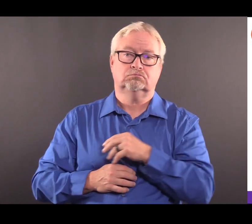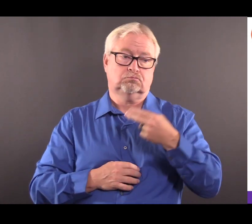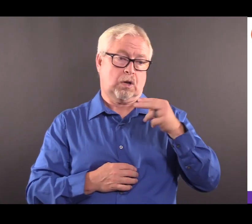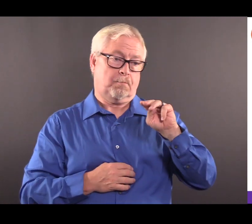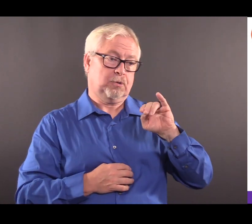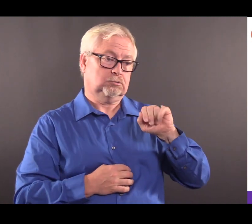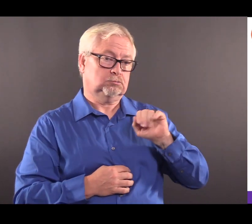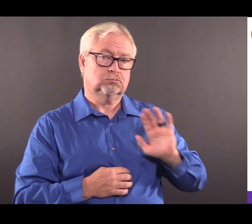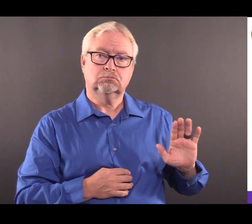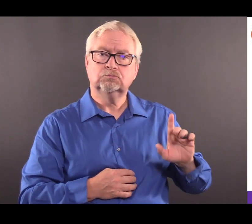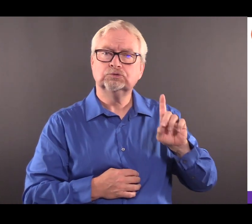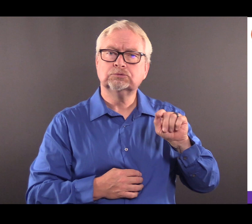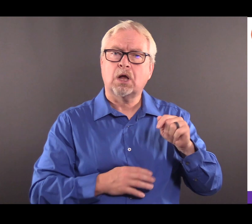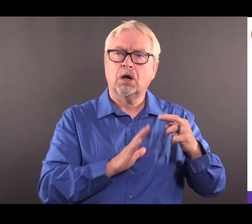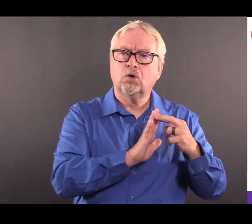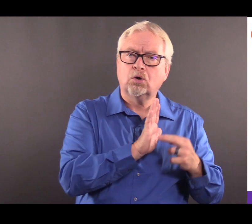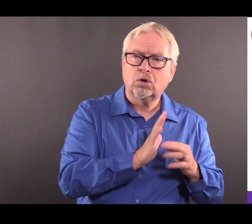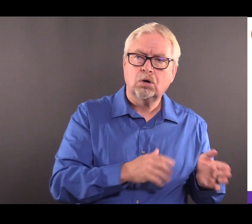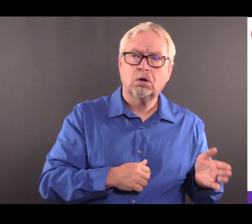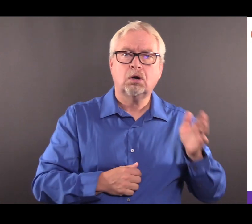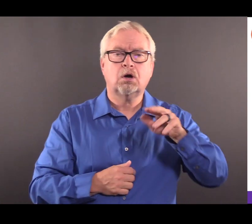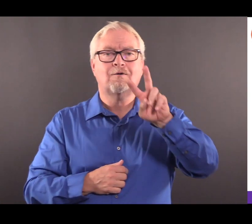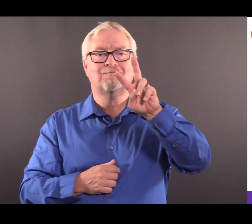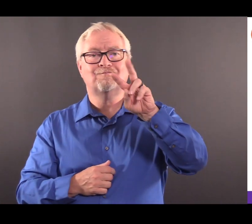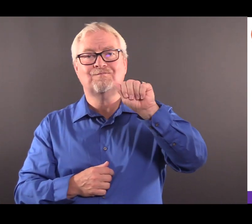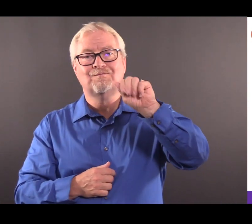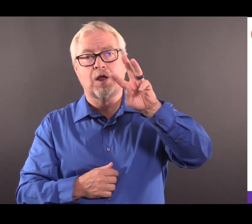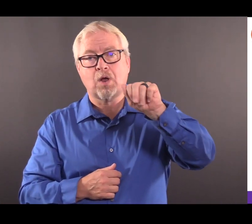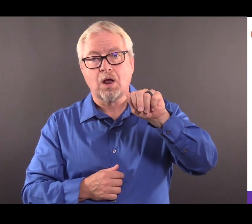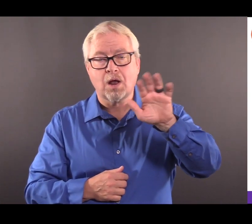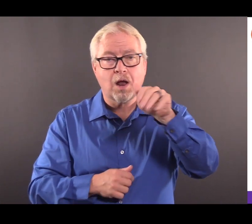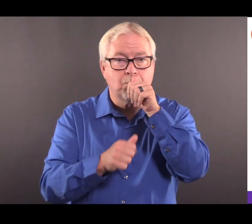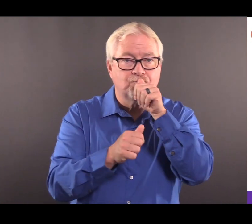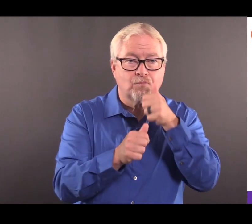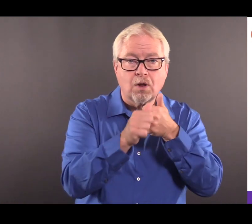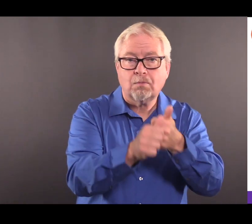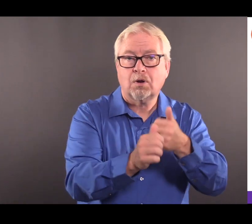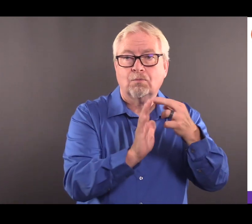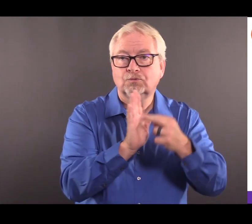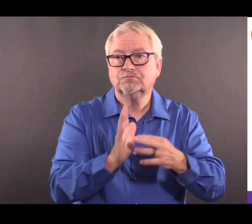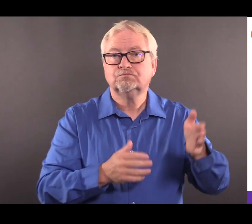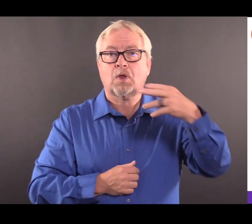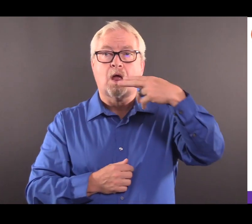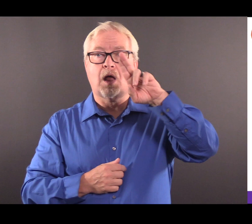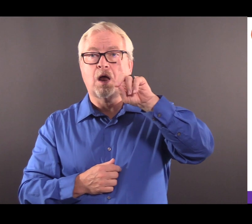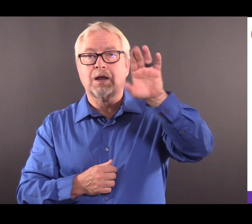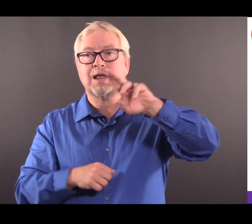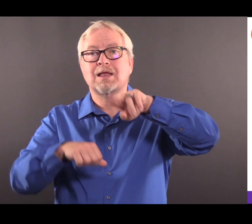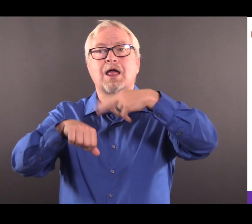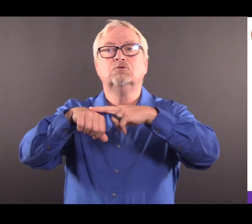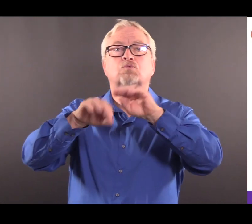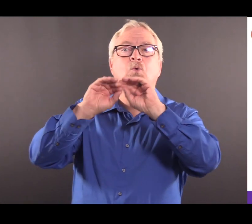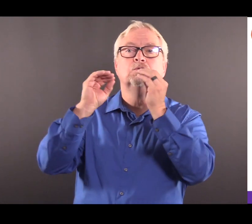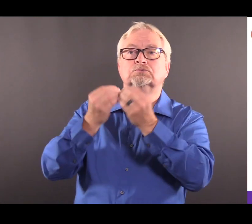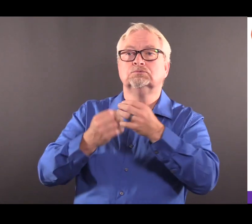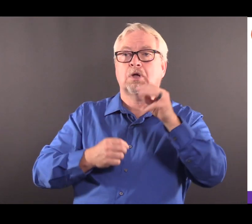issues. HMIS data standards compliance and VAWA confidentiality compliance.